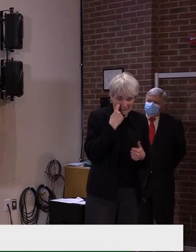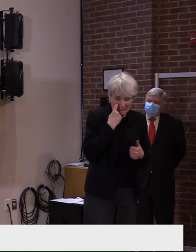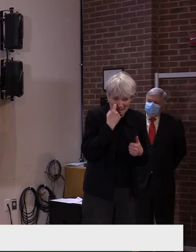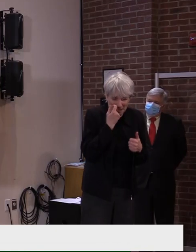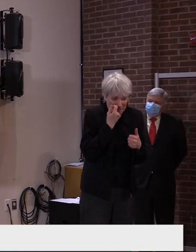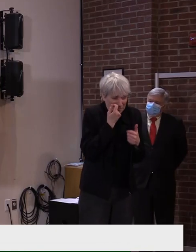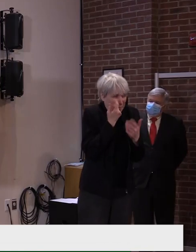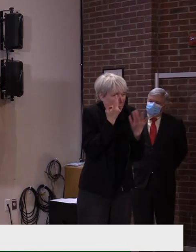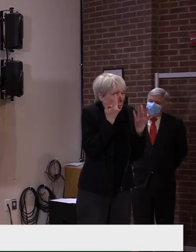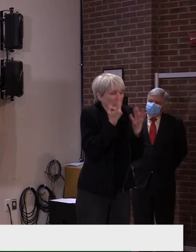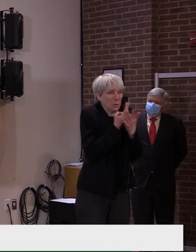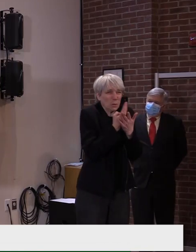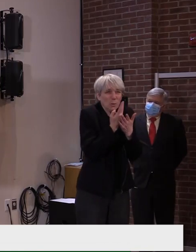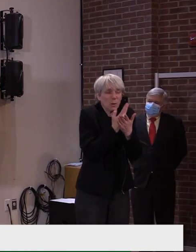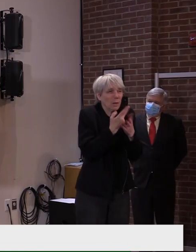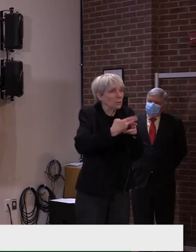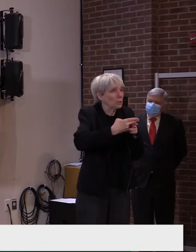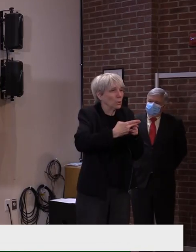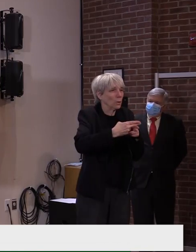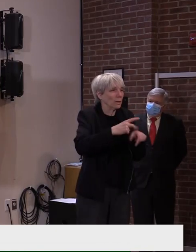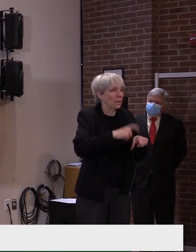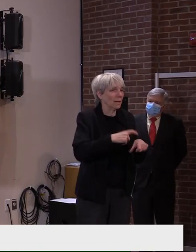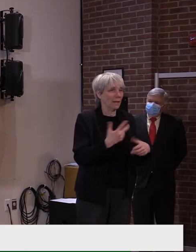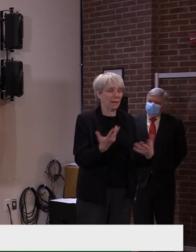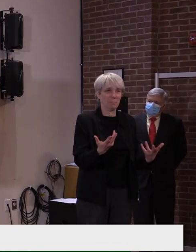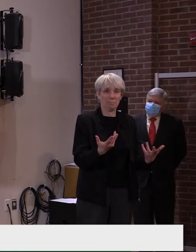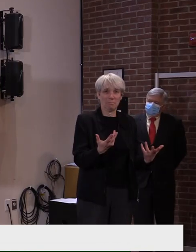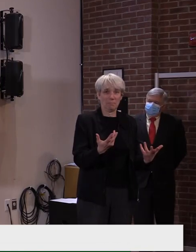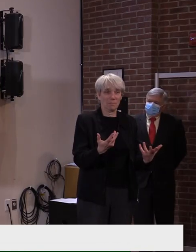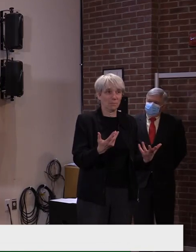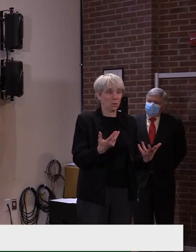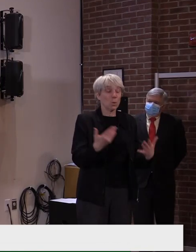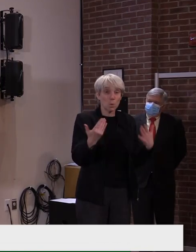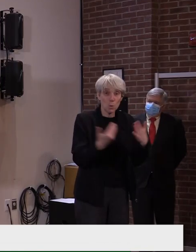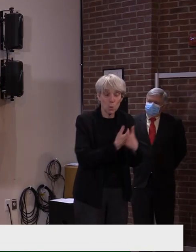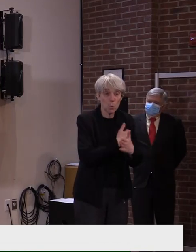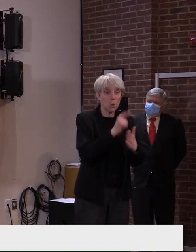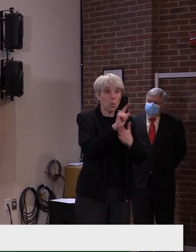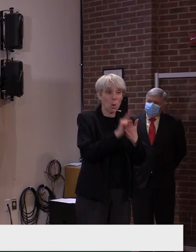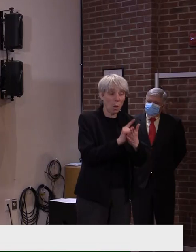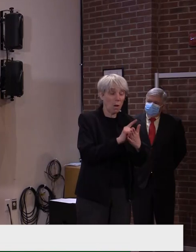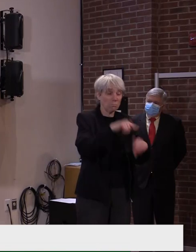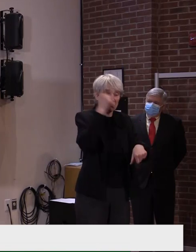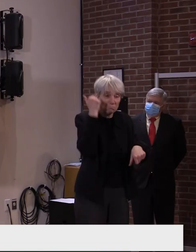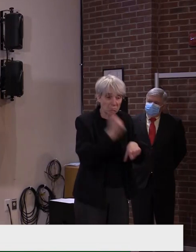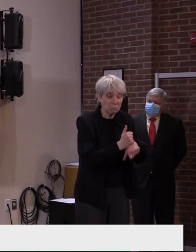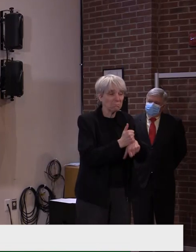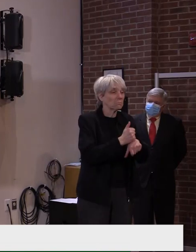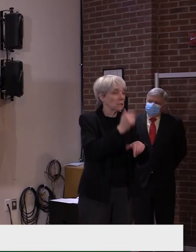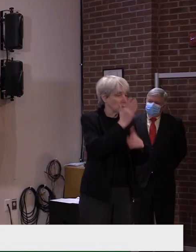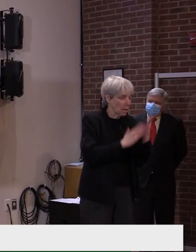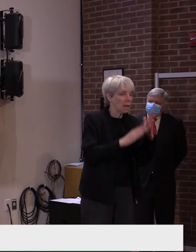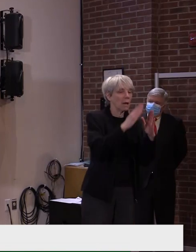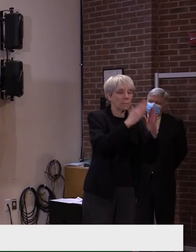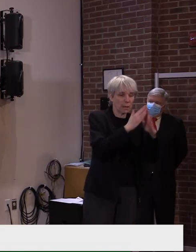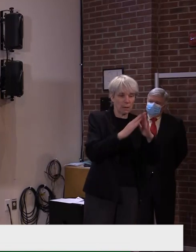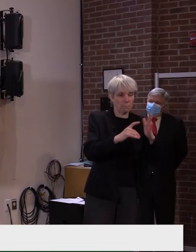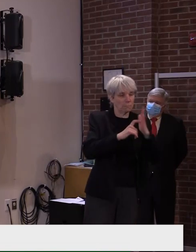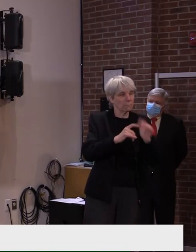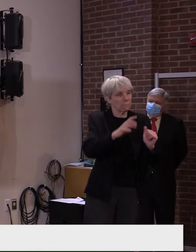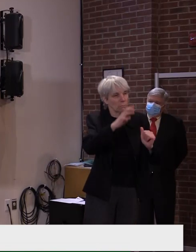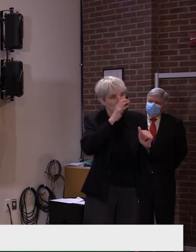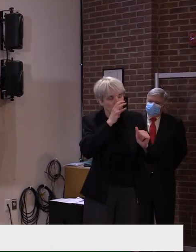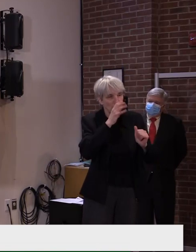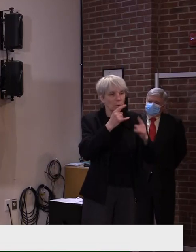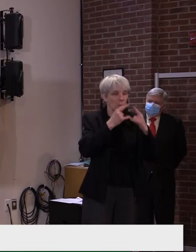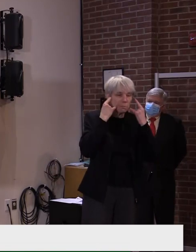weeks. It's really hard to take a change like that and look for a dramatic response over that short